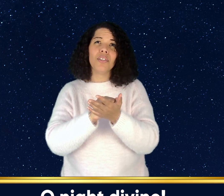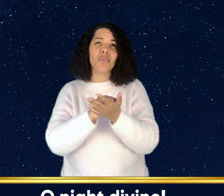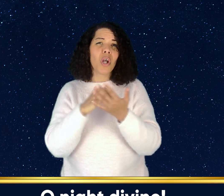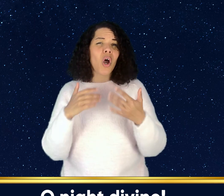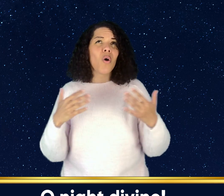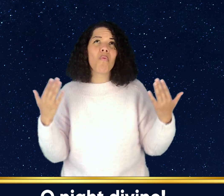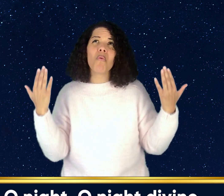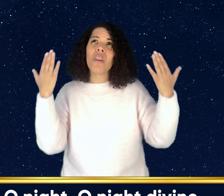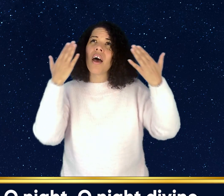divine, oh,